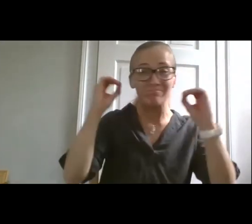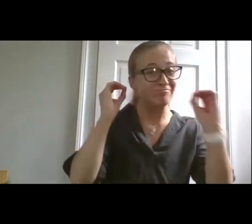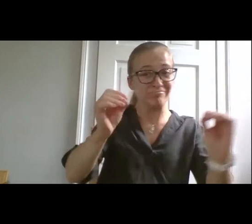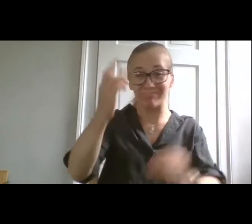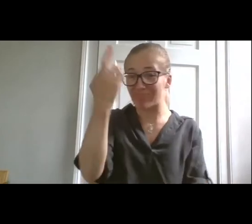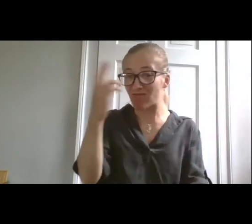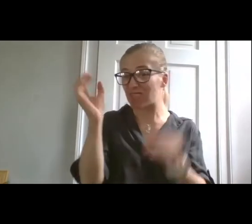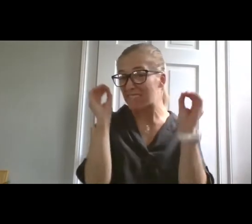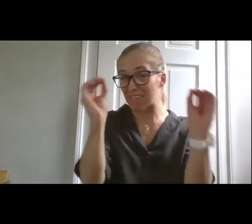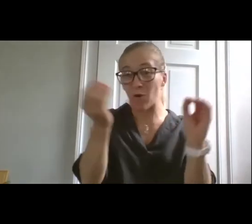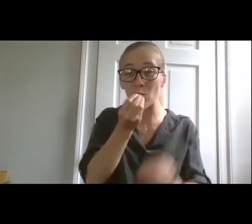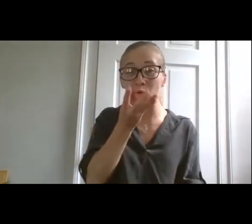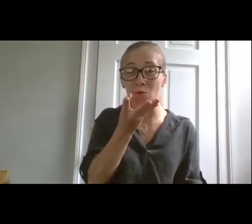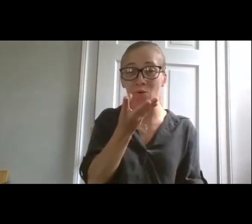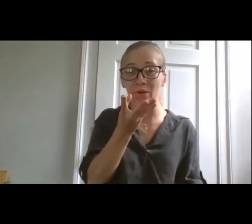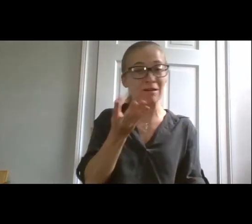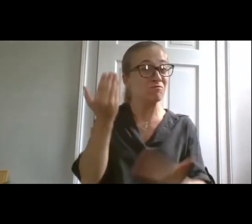He has no idea who I am.